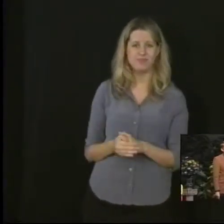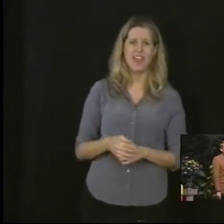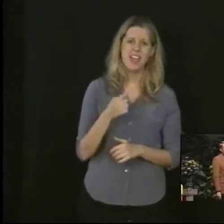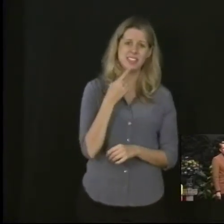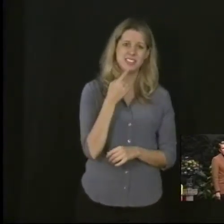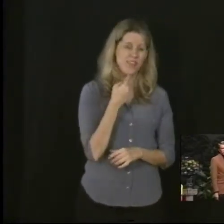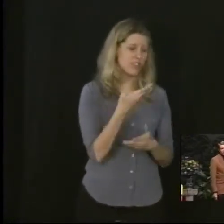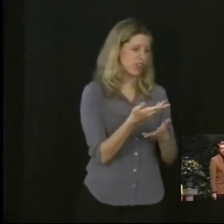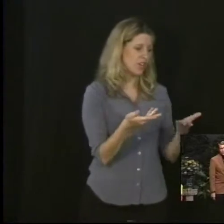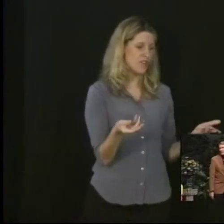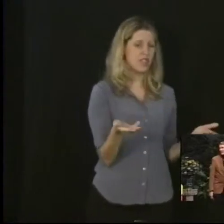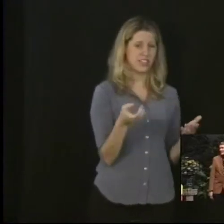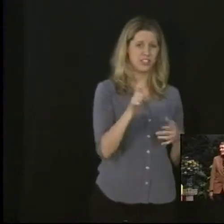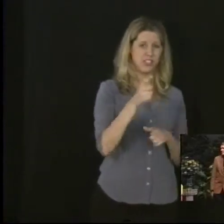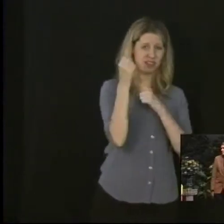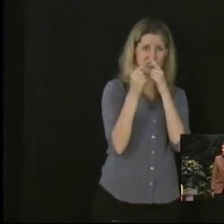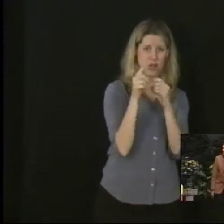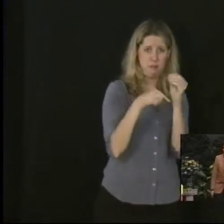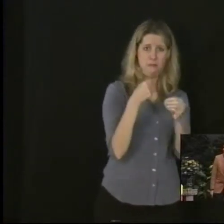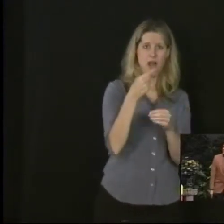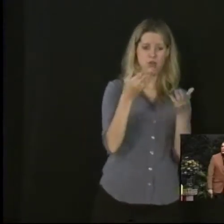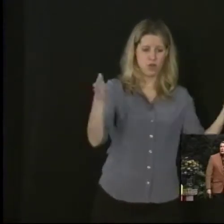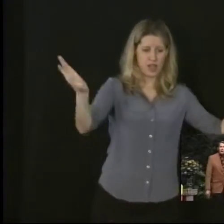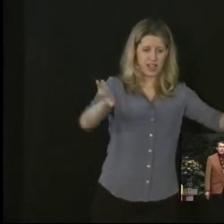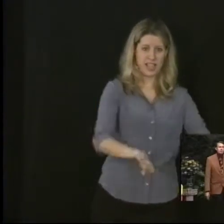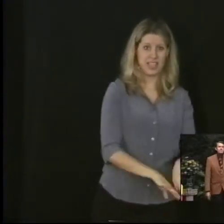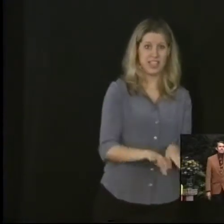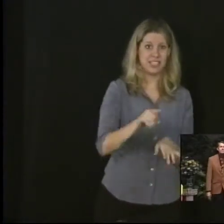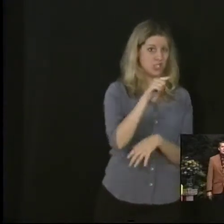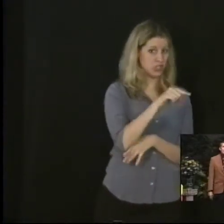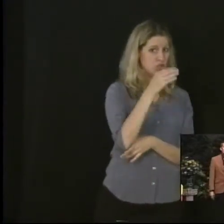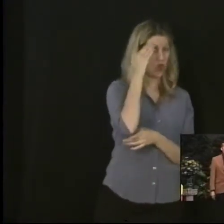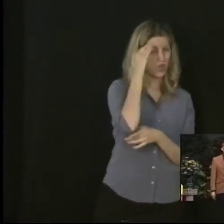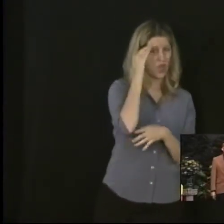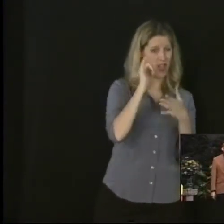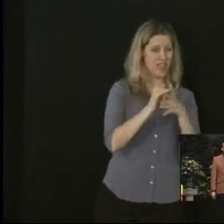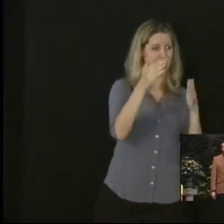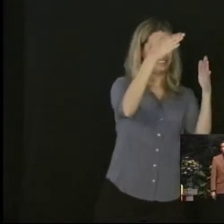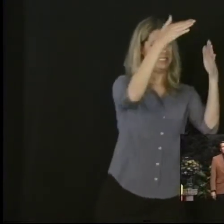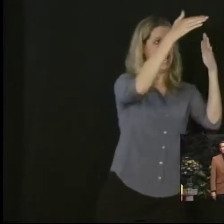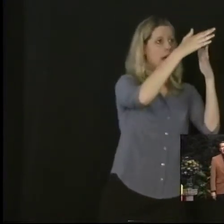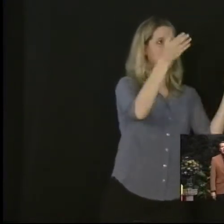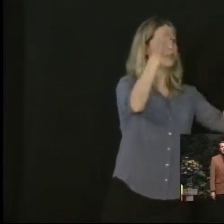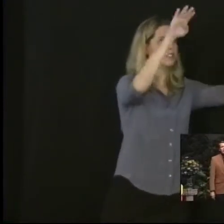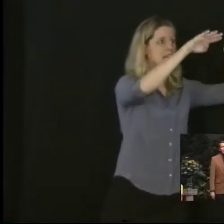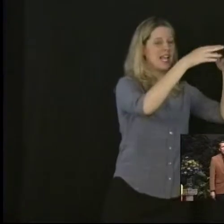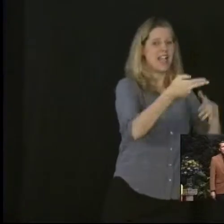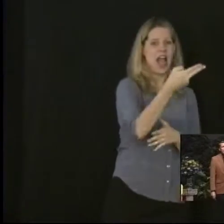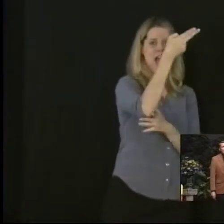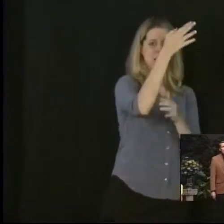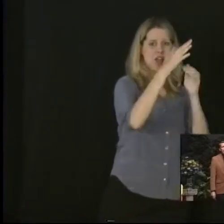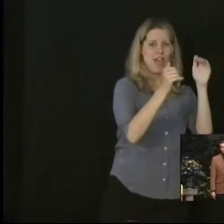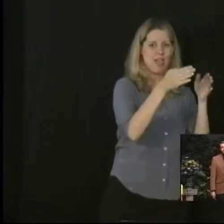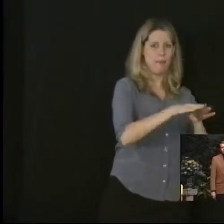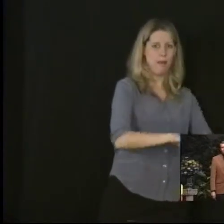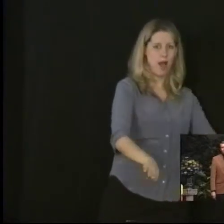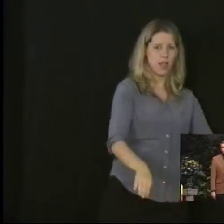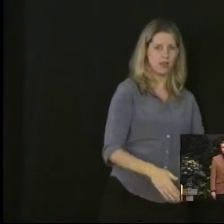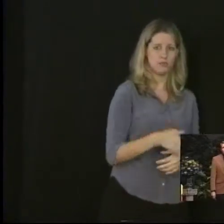now sir, there are a couple things you ought to consider about Grand Canyon. I said, did you know the top of Grand Canyon is higher than the